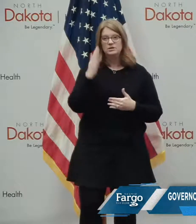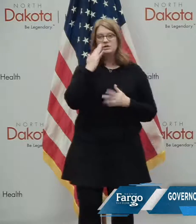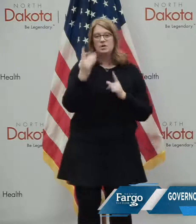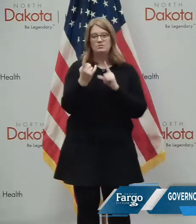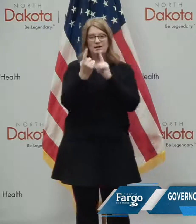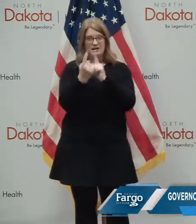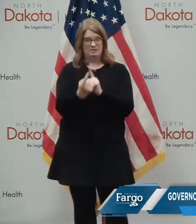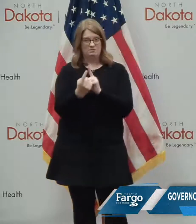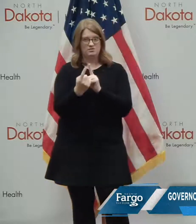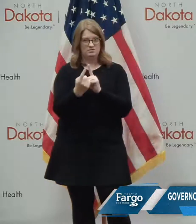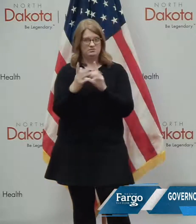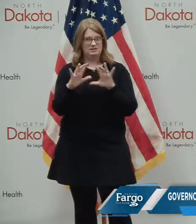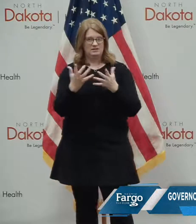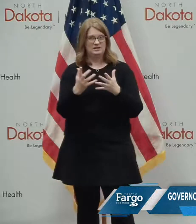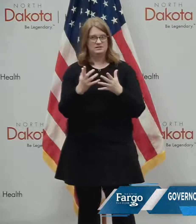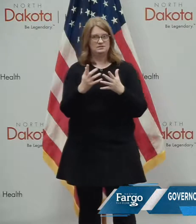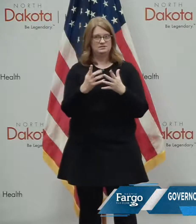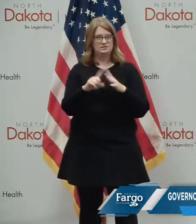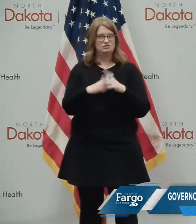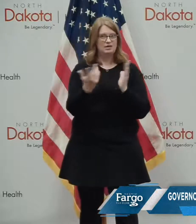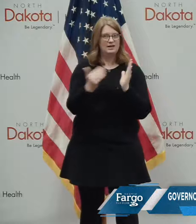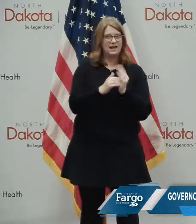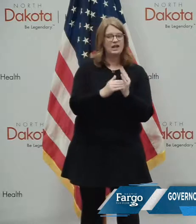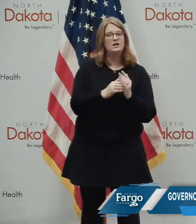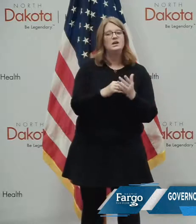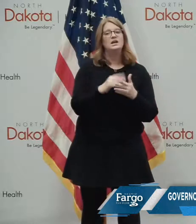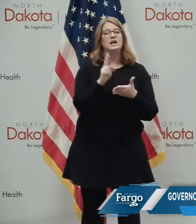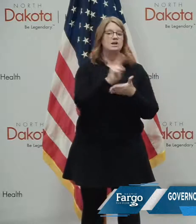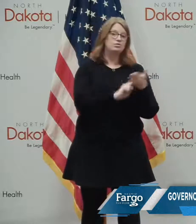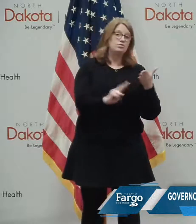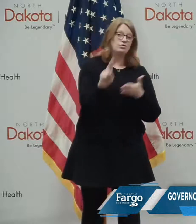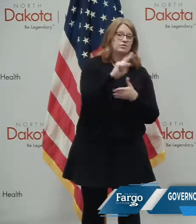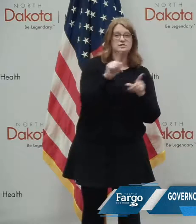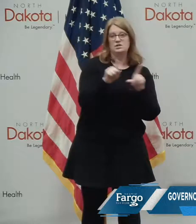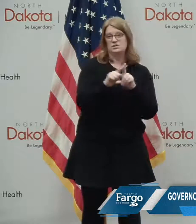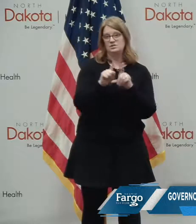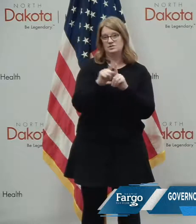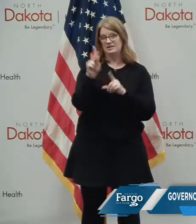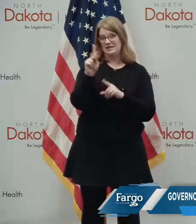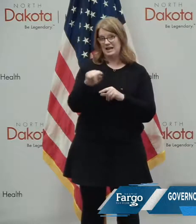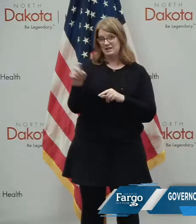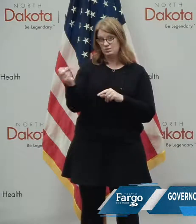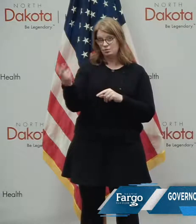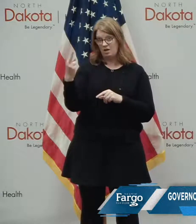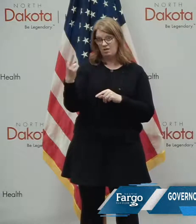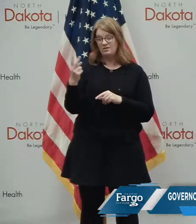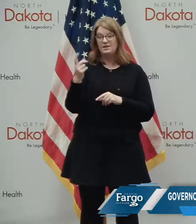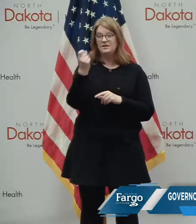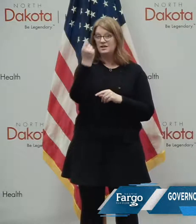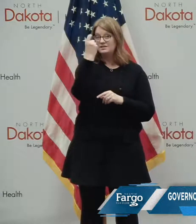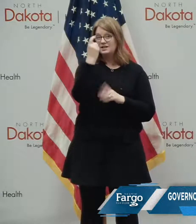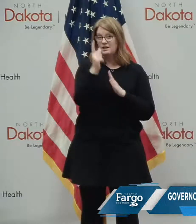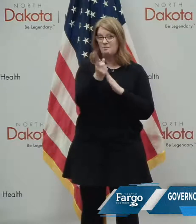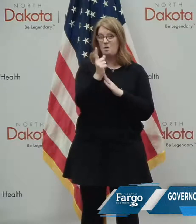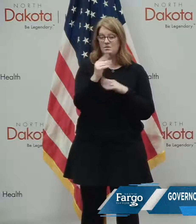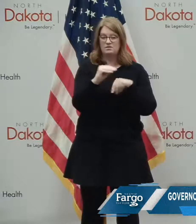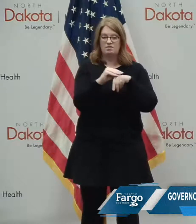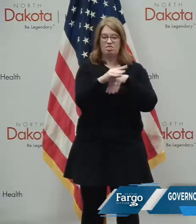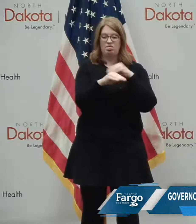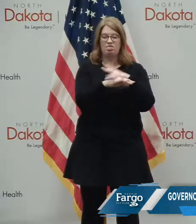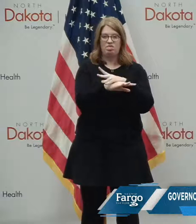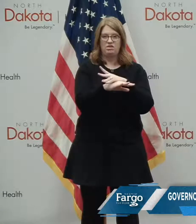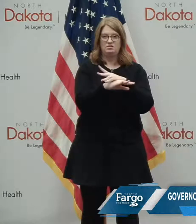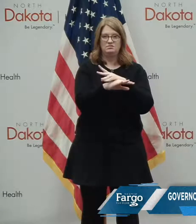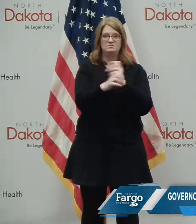have resumed at both universities and many of our K-12, that we've dialed up the number of transmissible moments, and one of